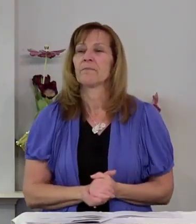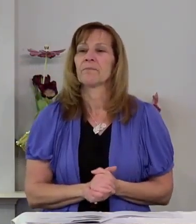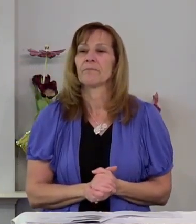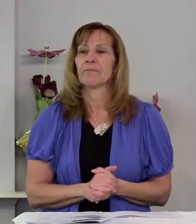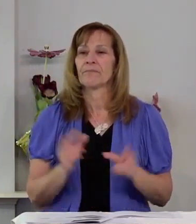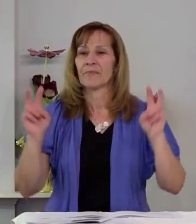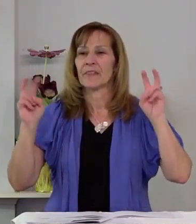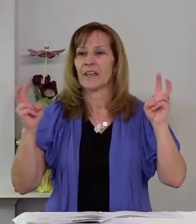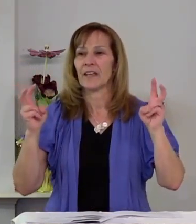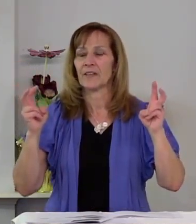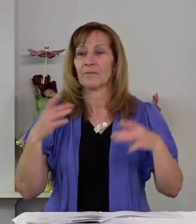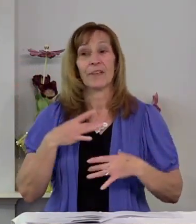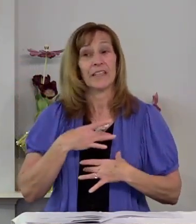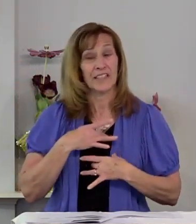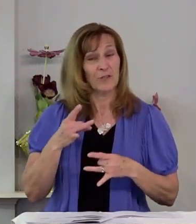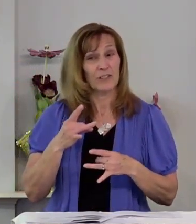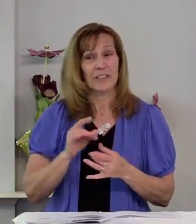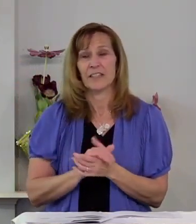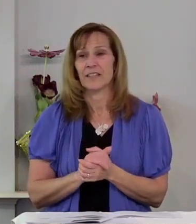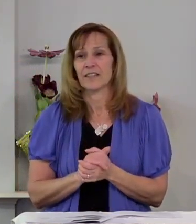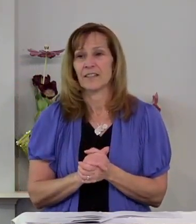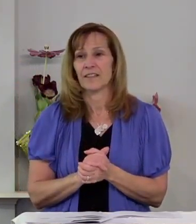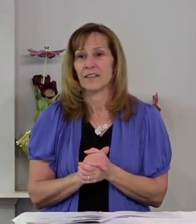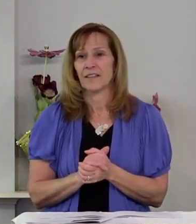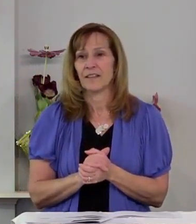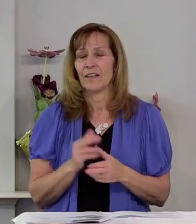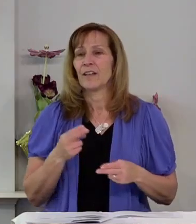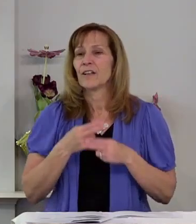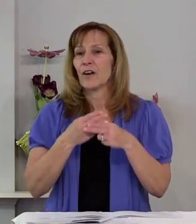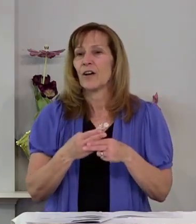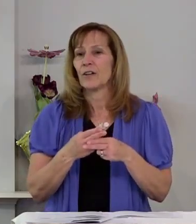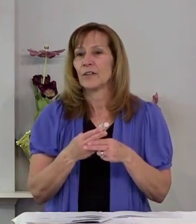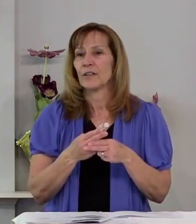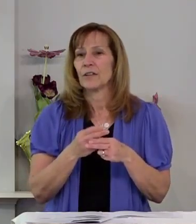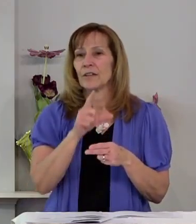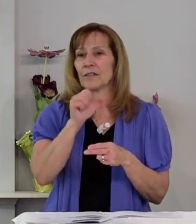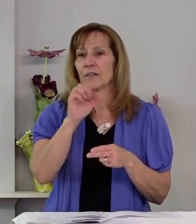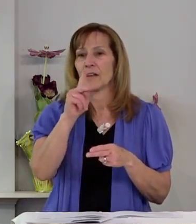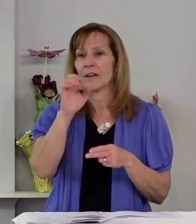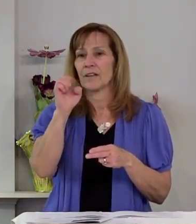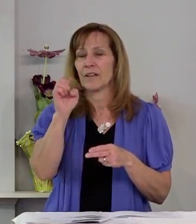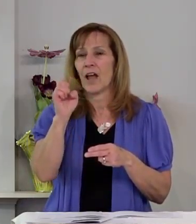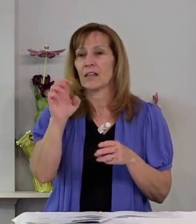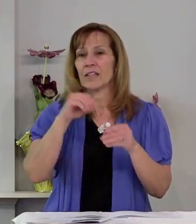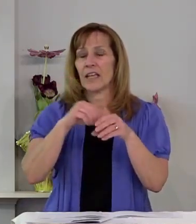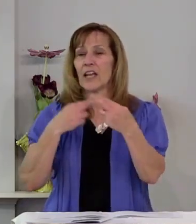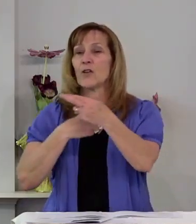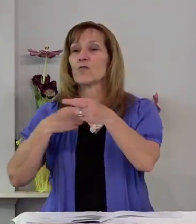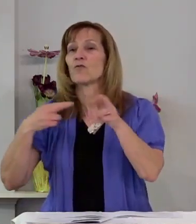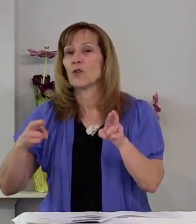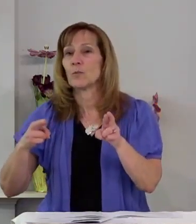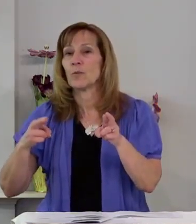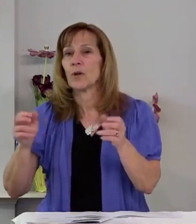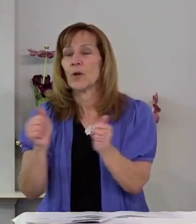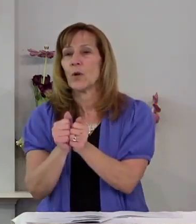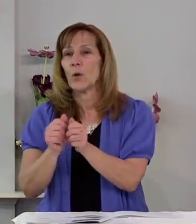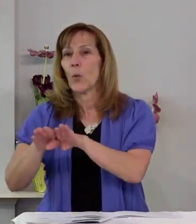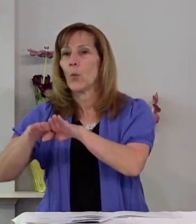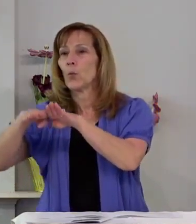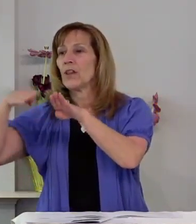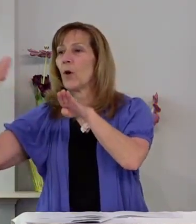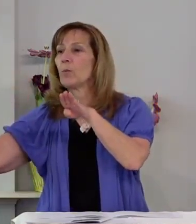The title is interesting. It's called Locked in a Room with Open